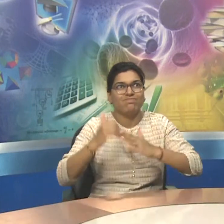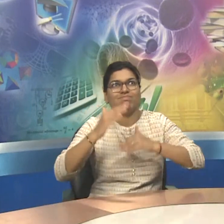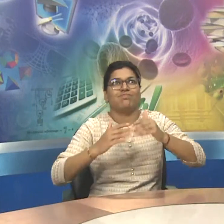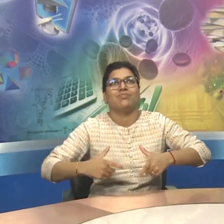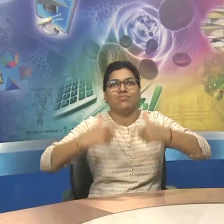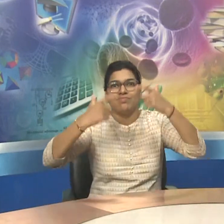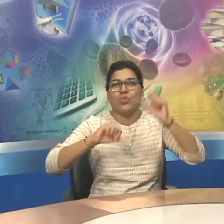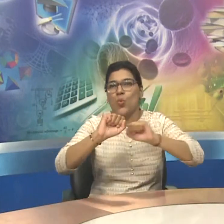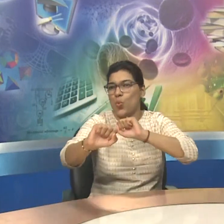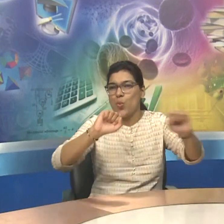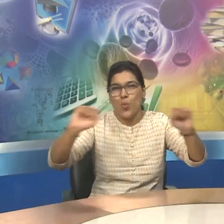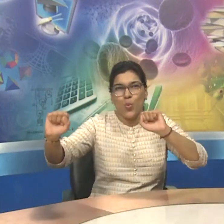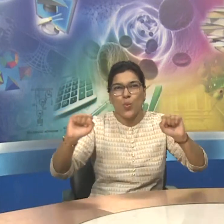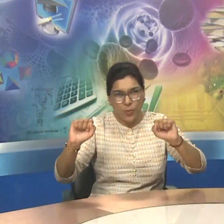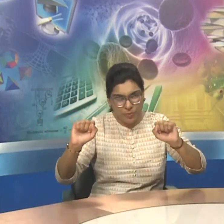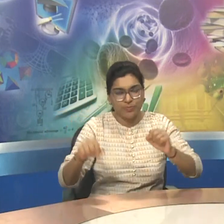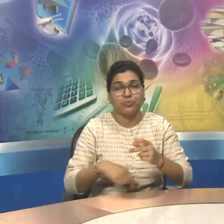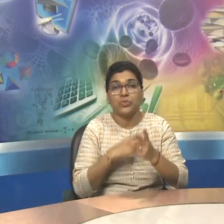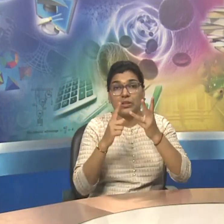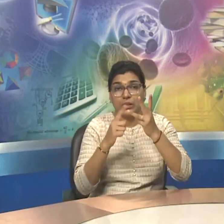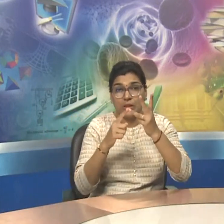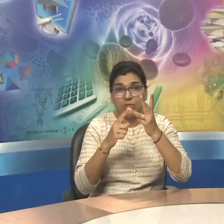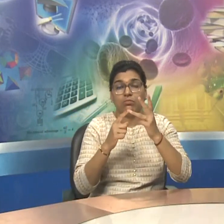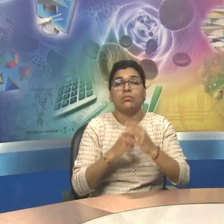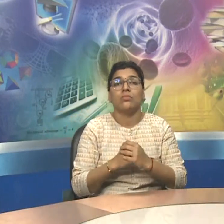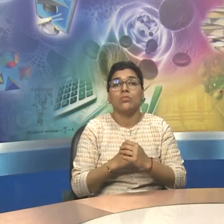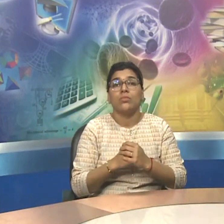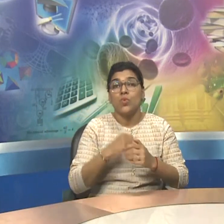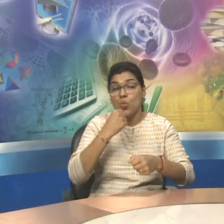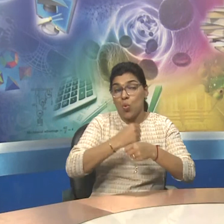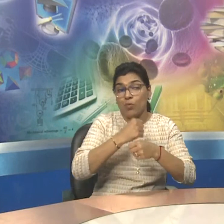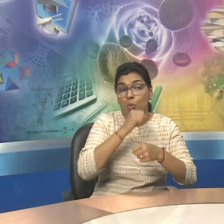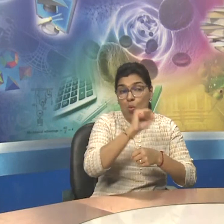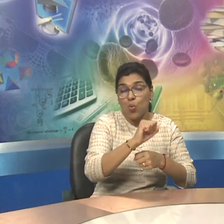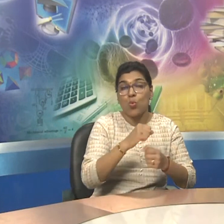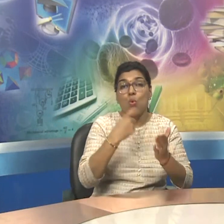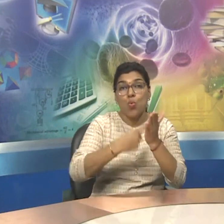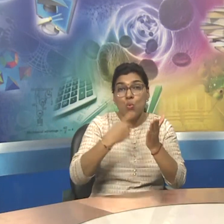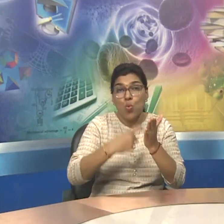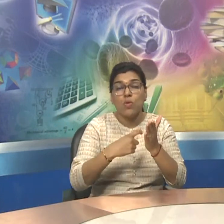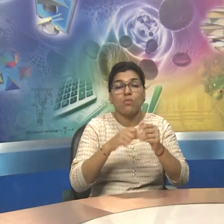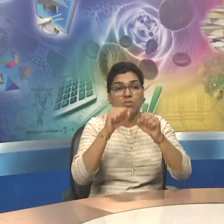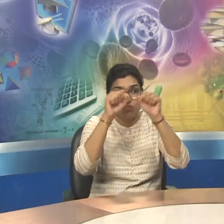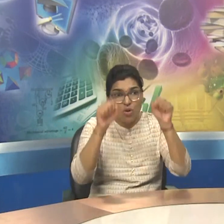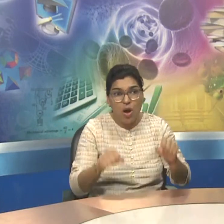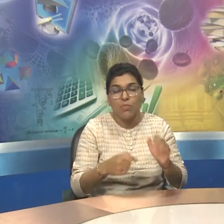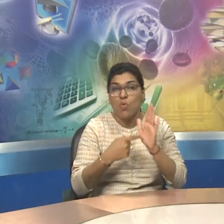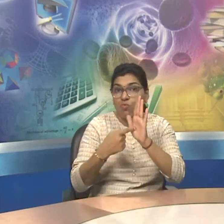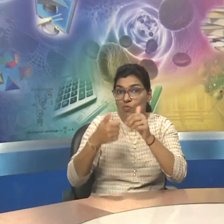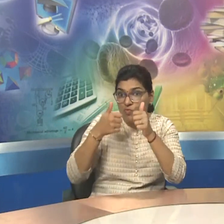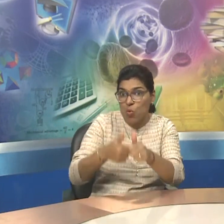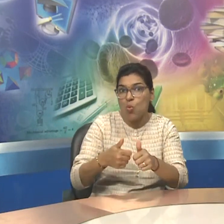Second, the territory on which they